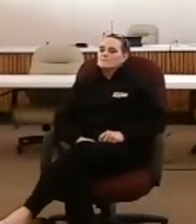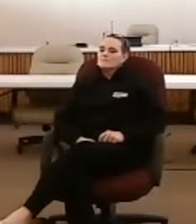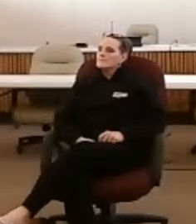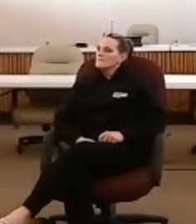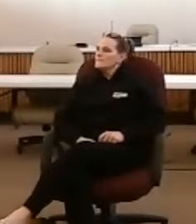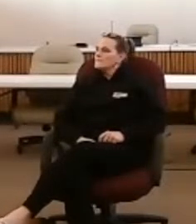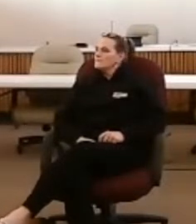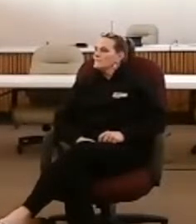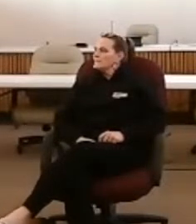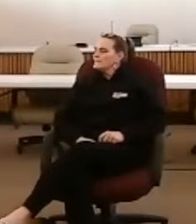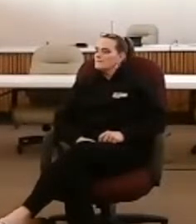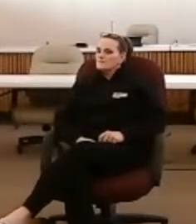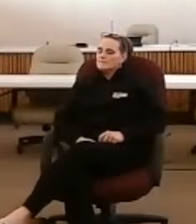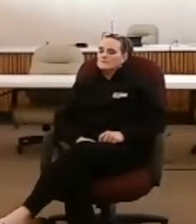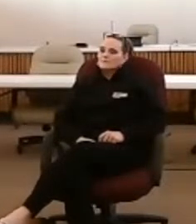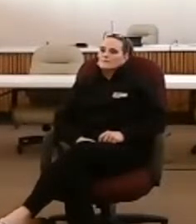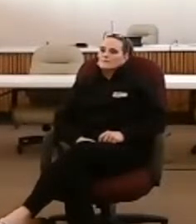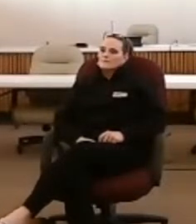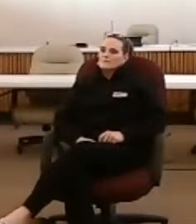Okay, here we go.